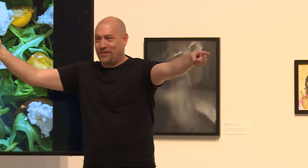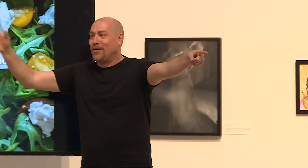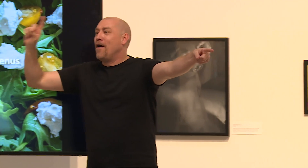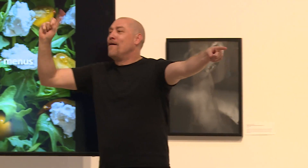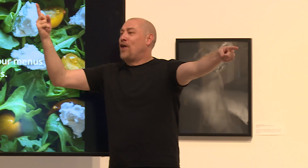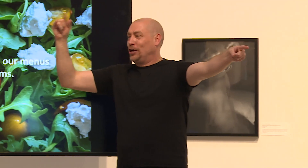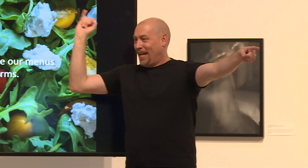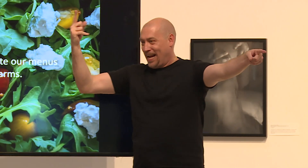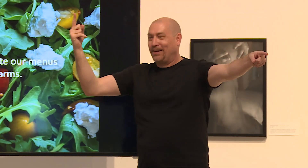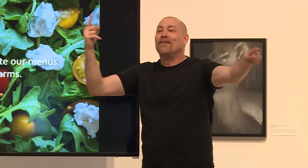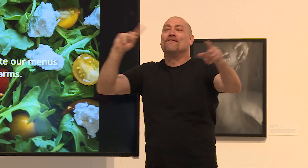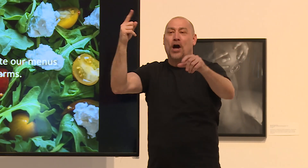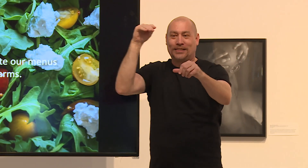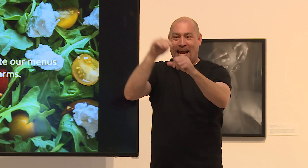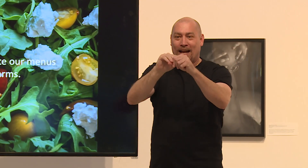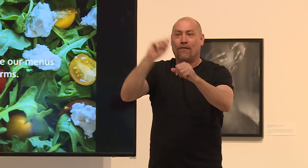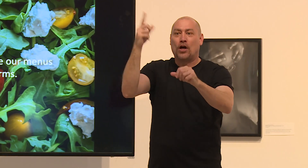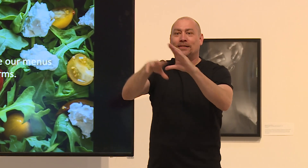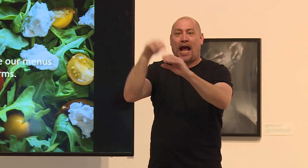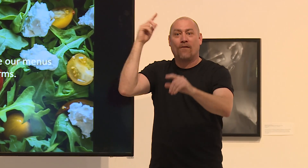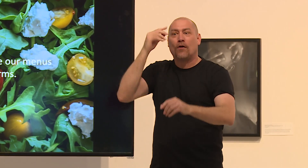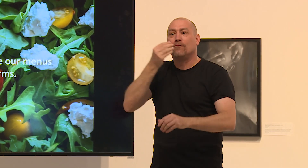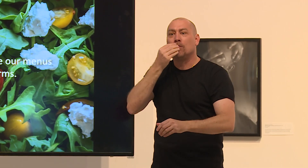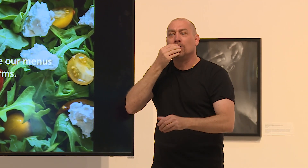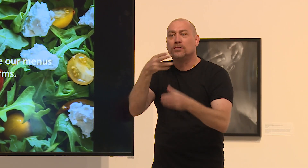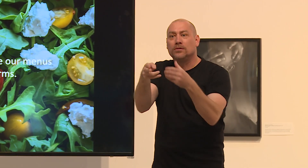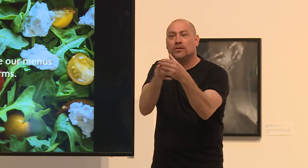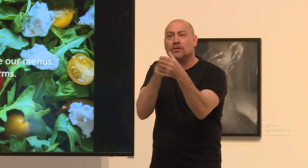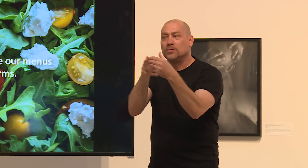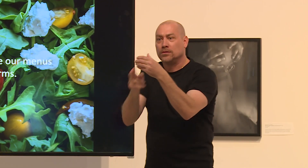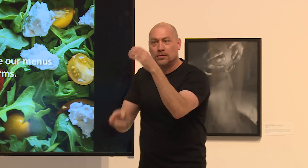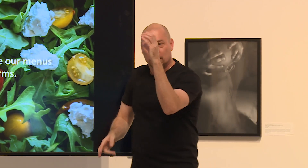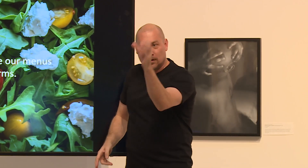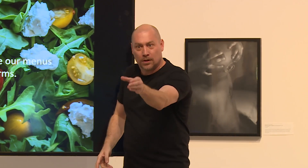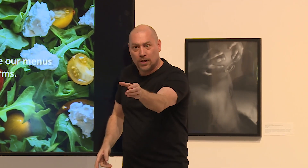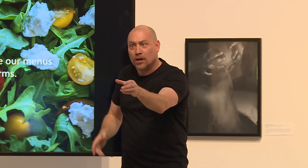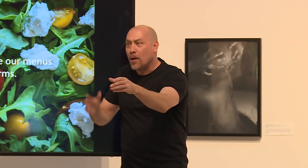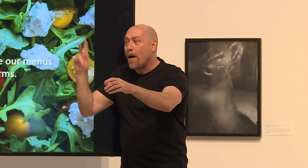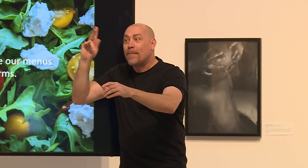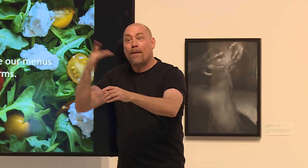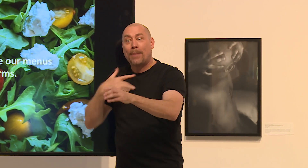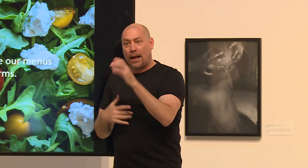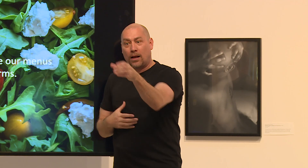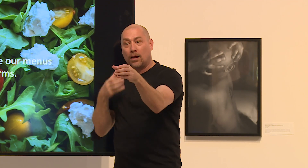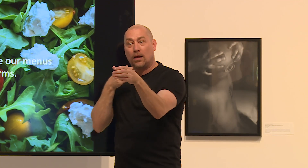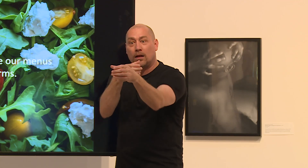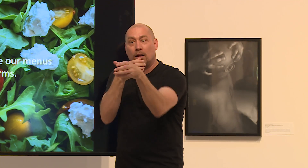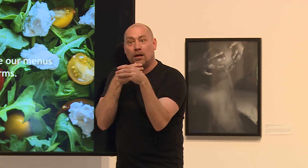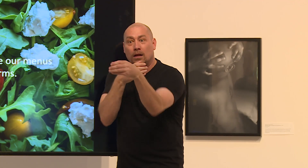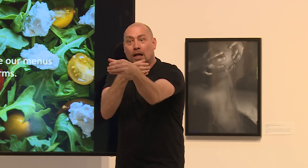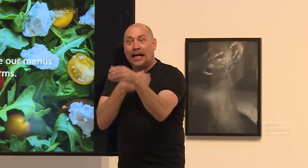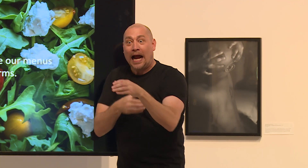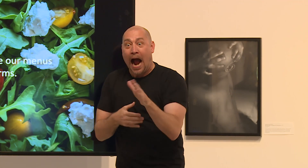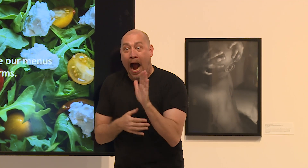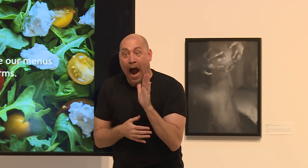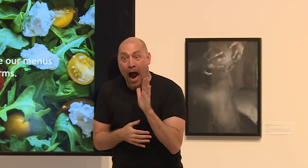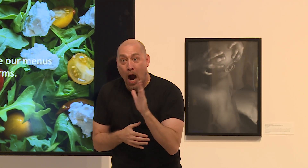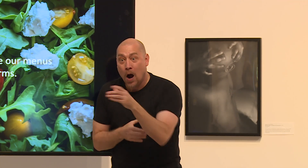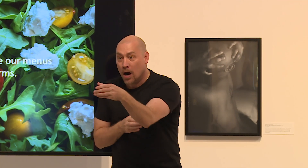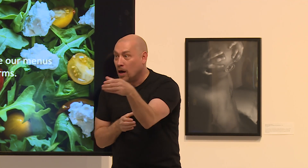FIFO aspect of things. Do you remember what that means? FIFO, first in, first out. So that